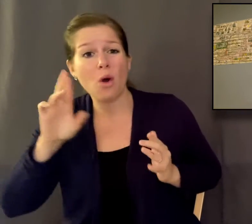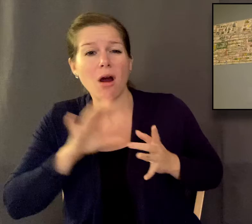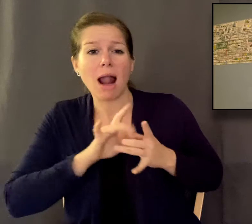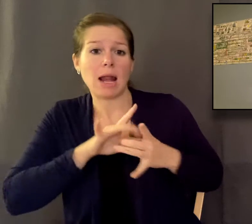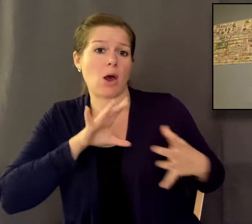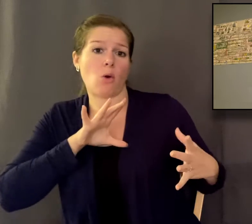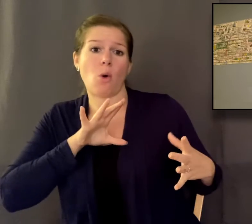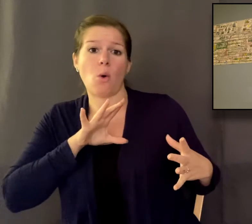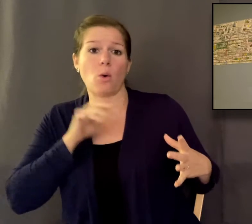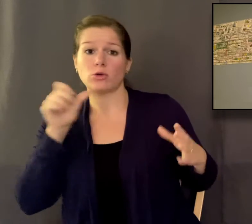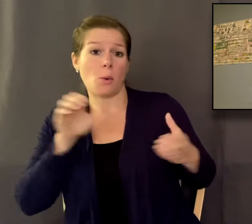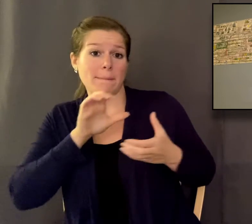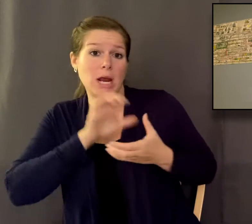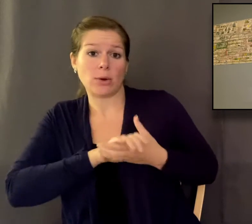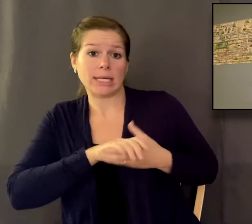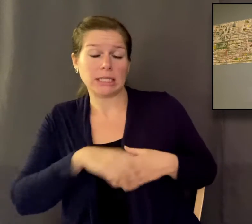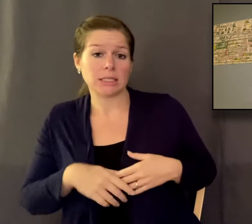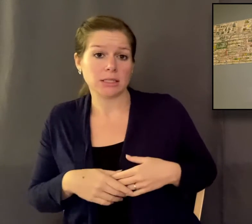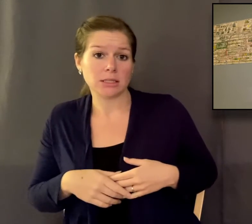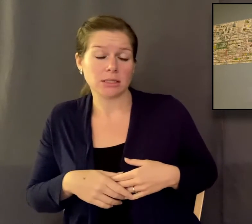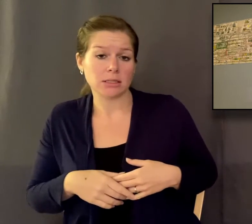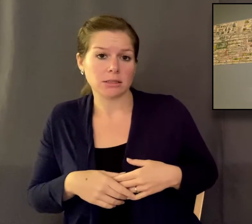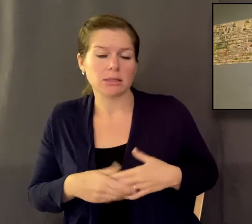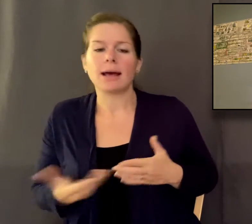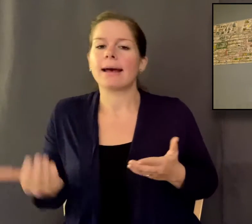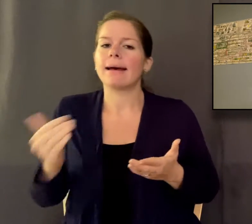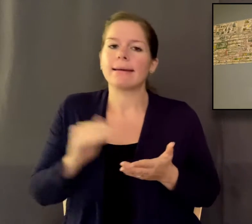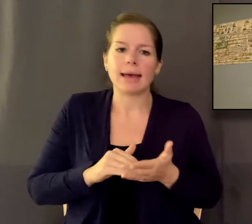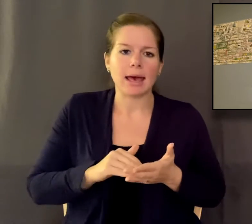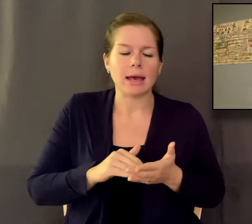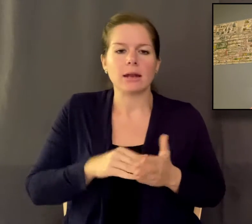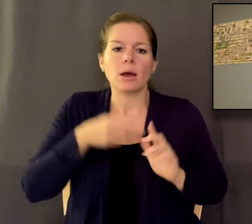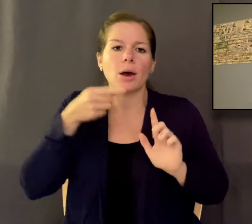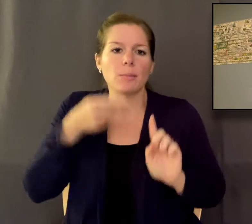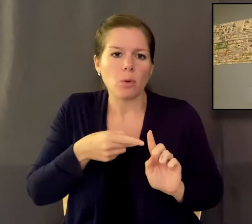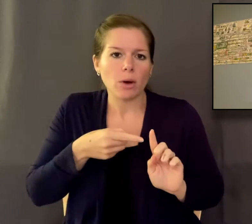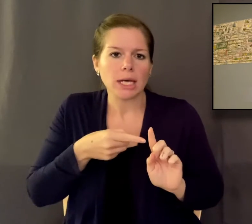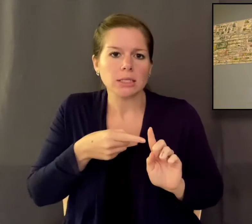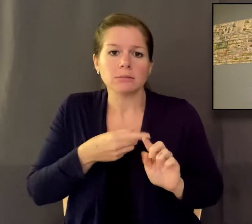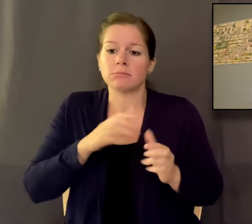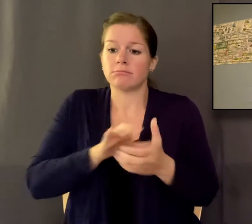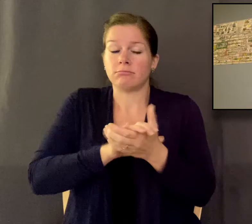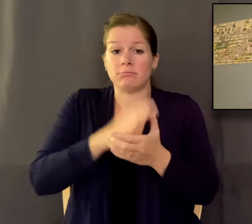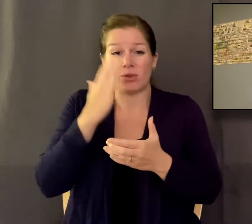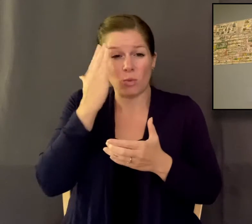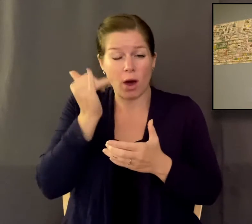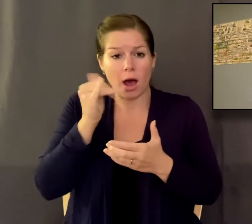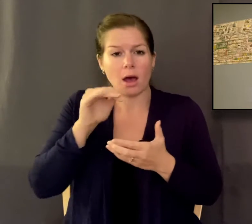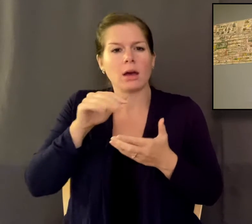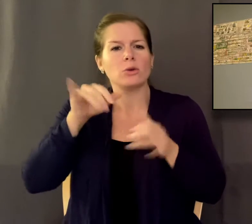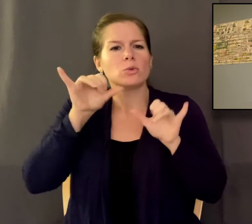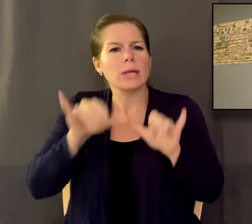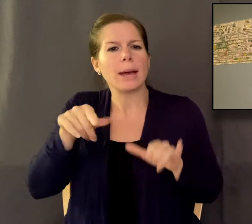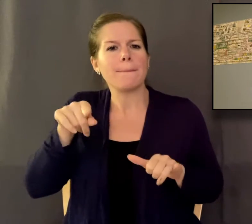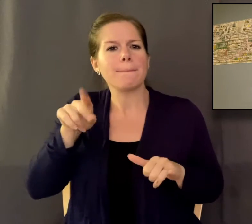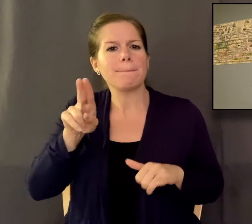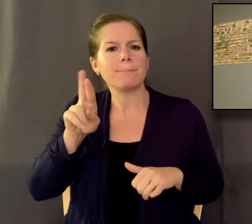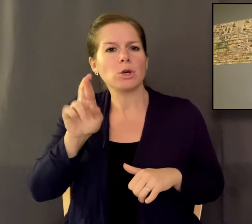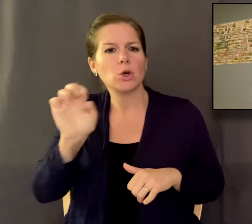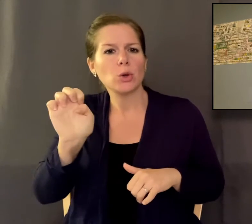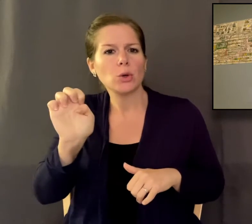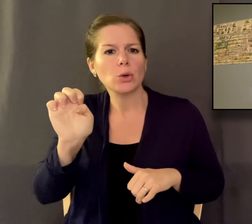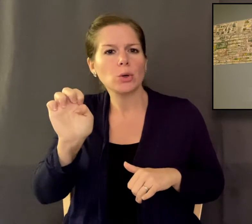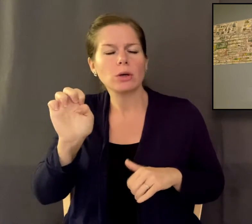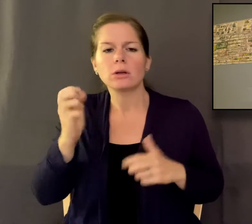or get married for the sake of purity. Again, this is all in the sake of service to the other person and purity. We don't want to let